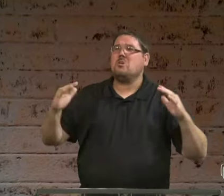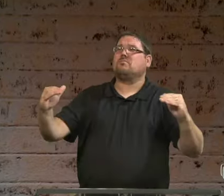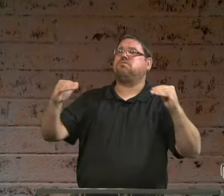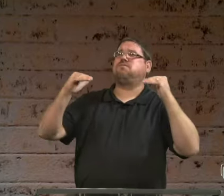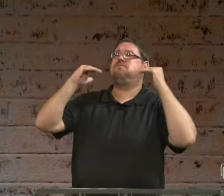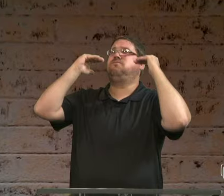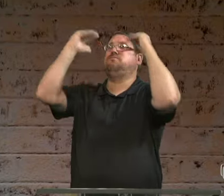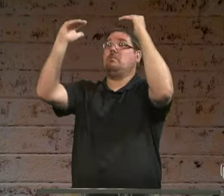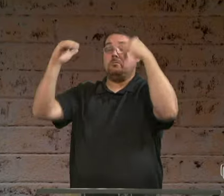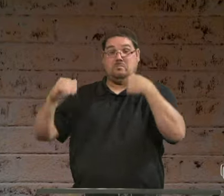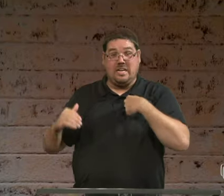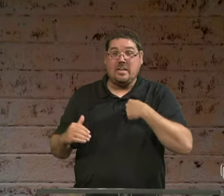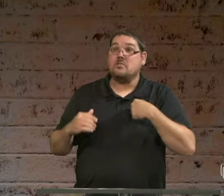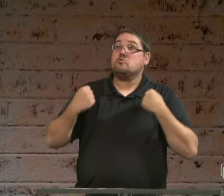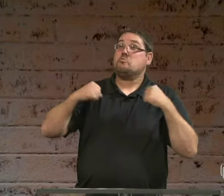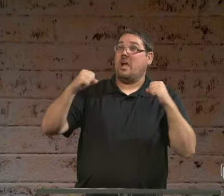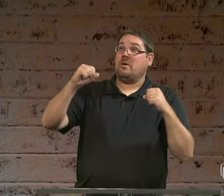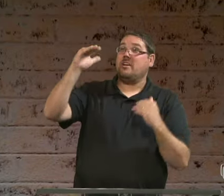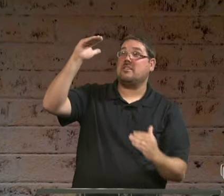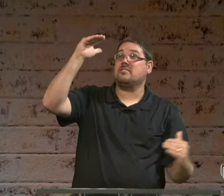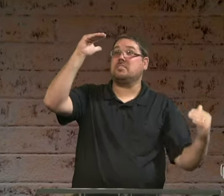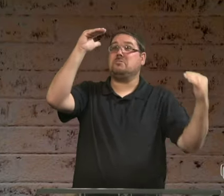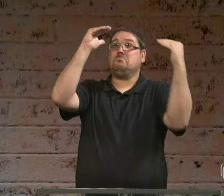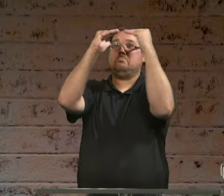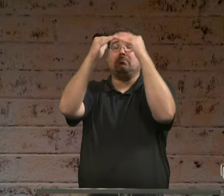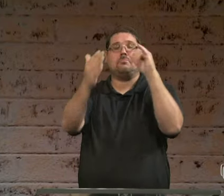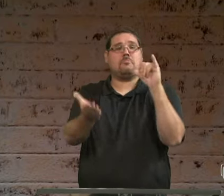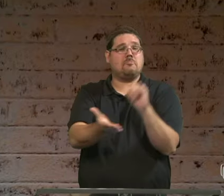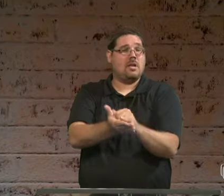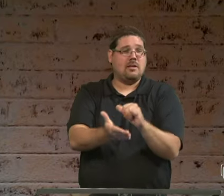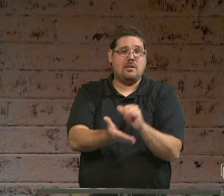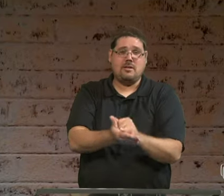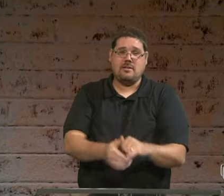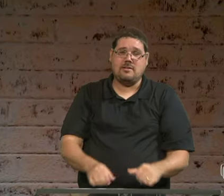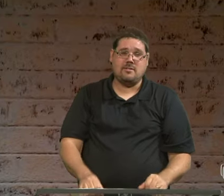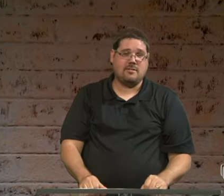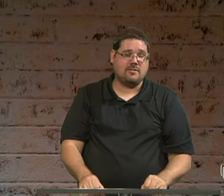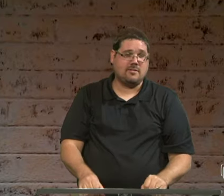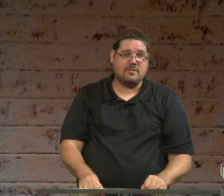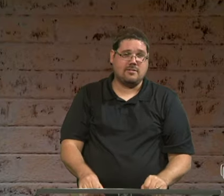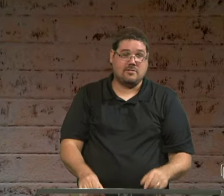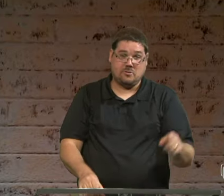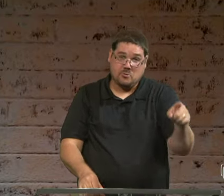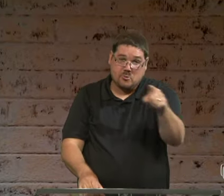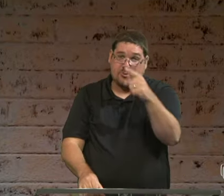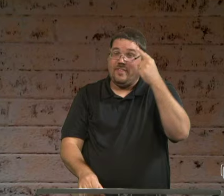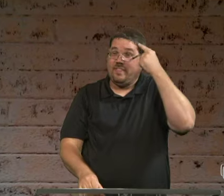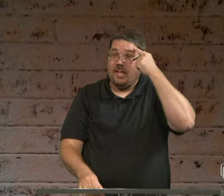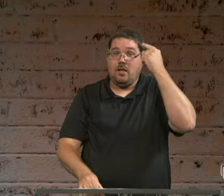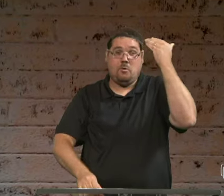too wonderful. It's way up there. There's no way that I can compare with the amazing knowledge that you